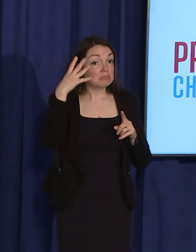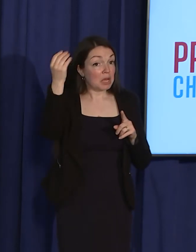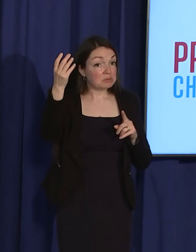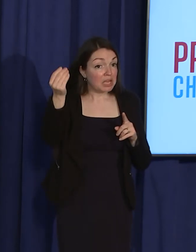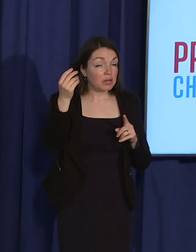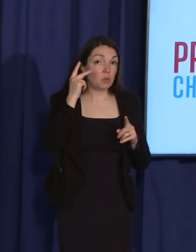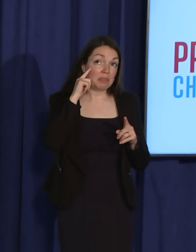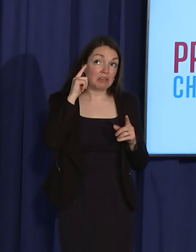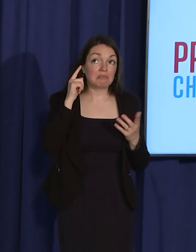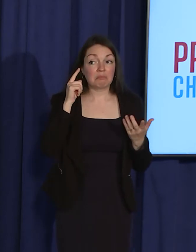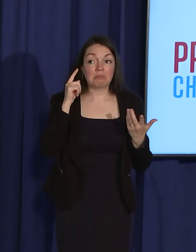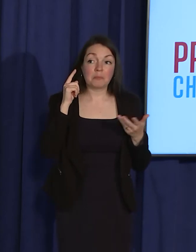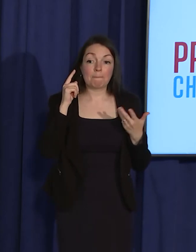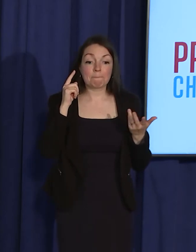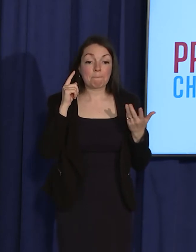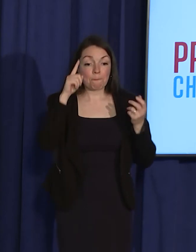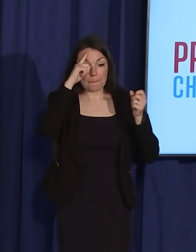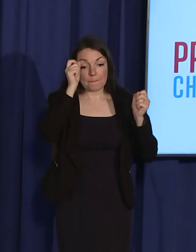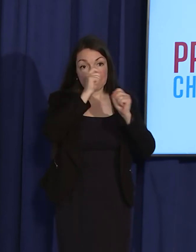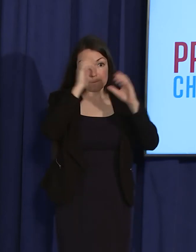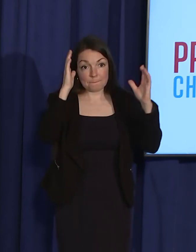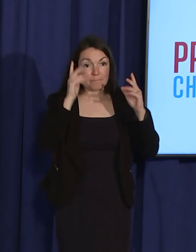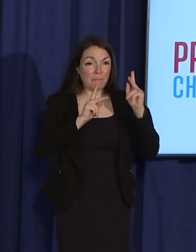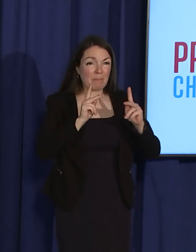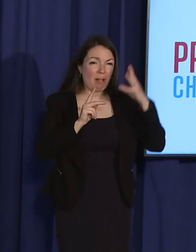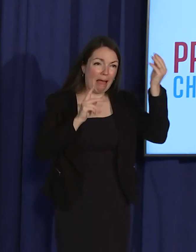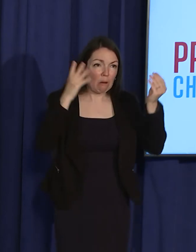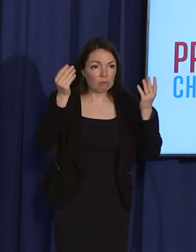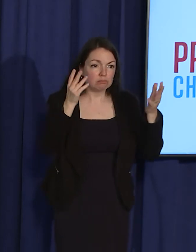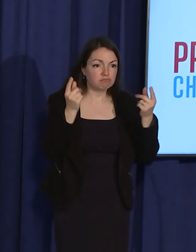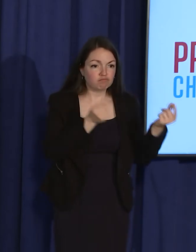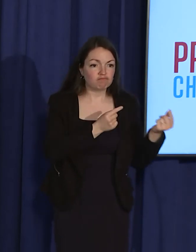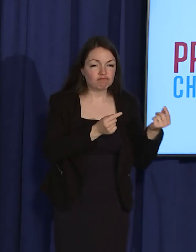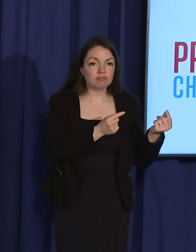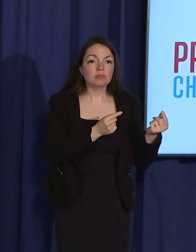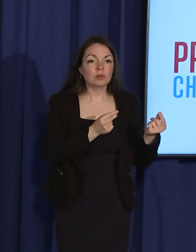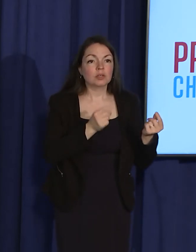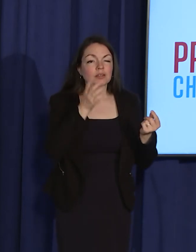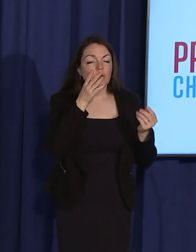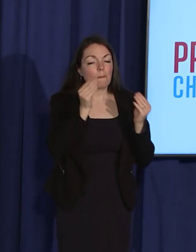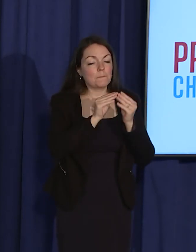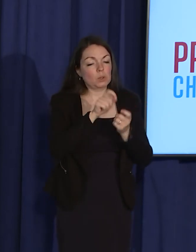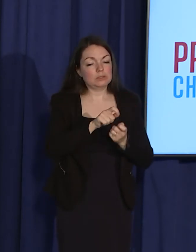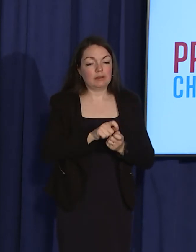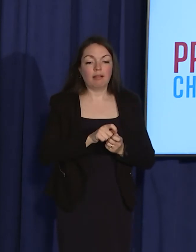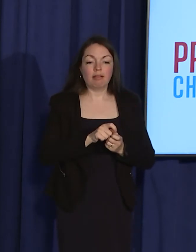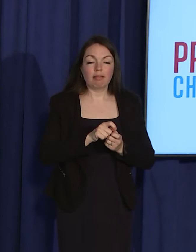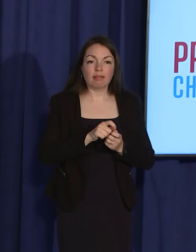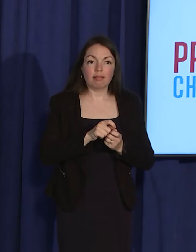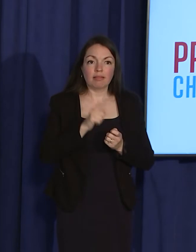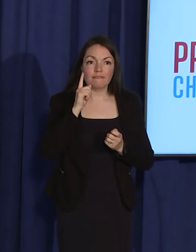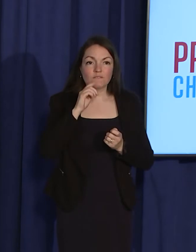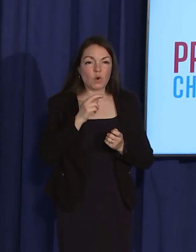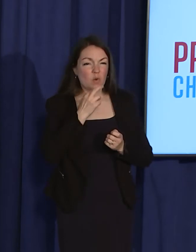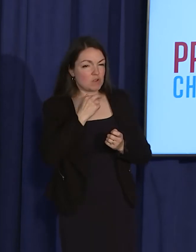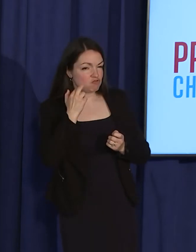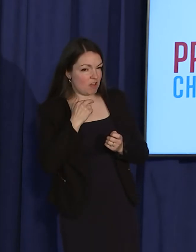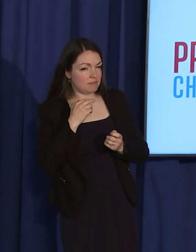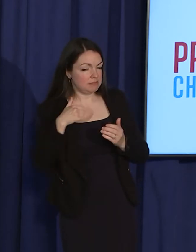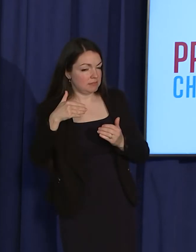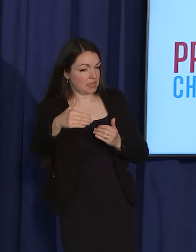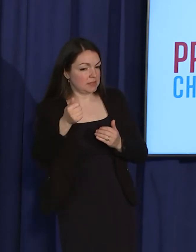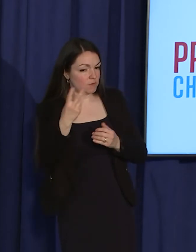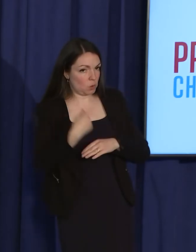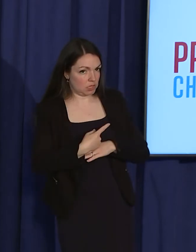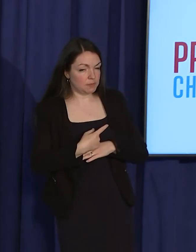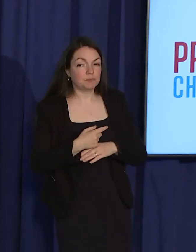mostly thinking about when people are out and about, and we'll share some more details as it relates to some of the dining recommendations in days to come. Can I